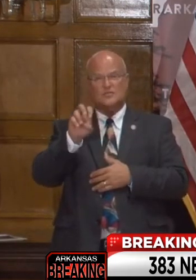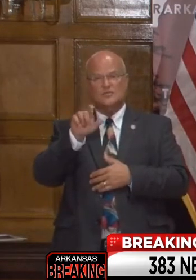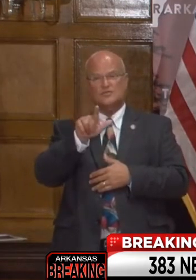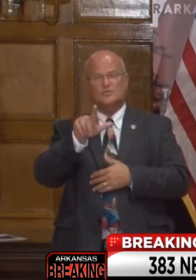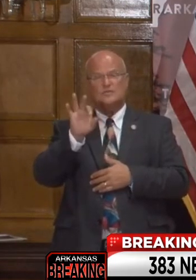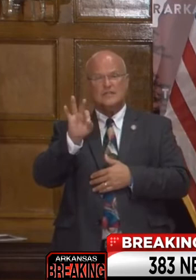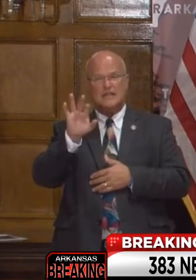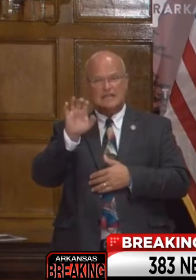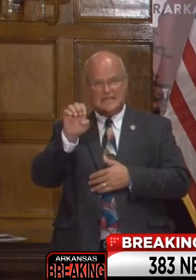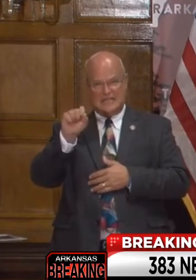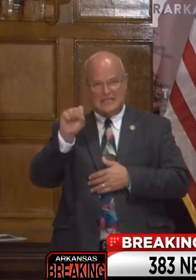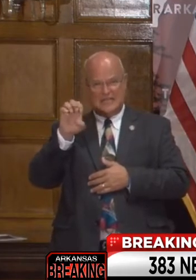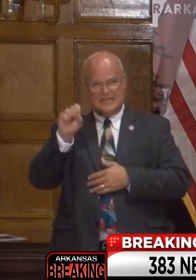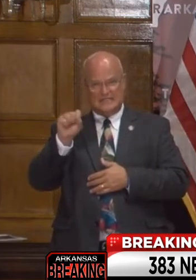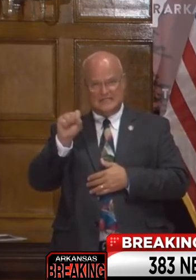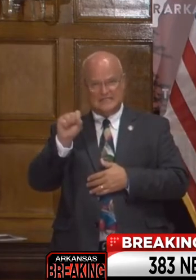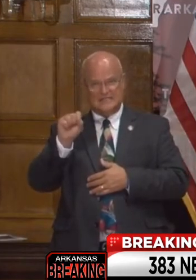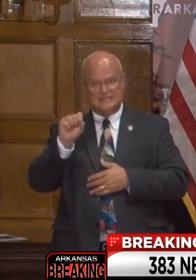57,229 cases